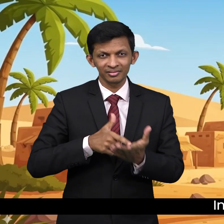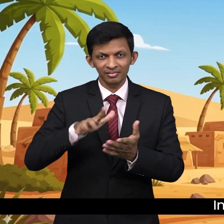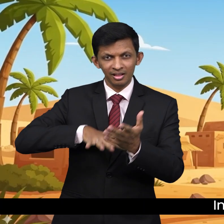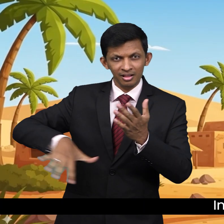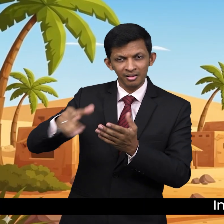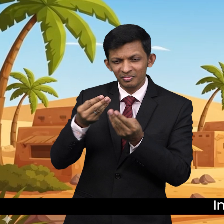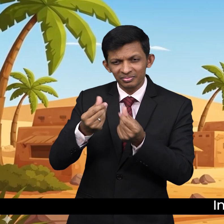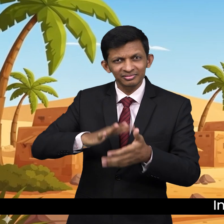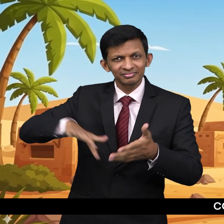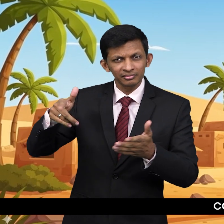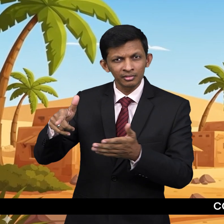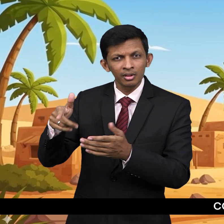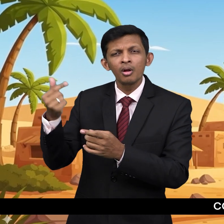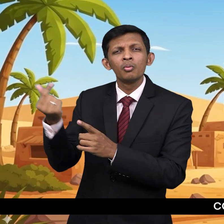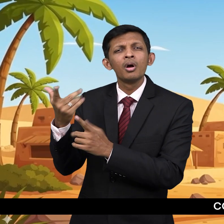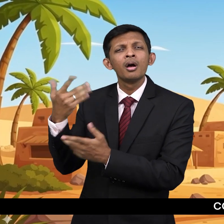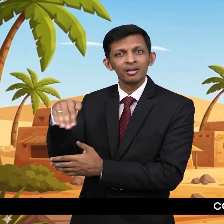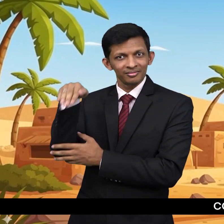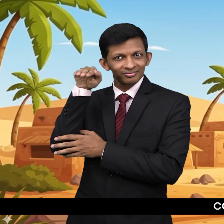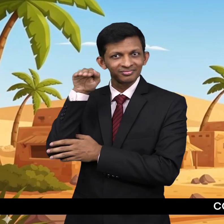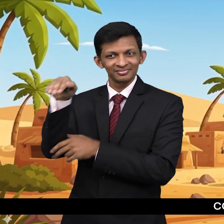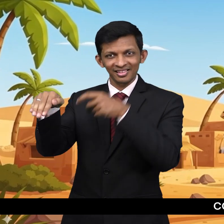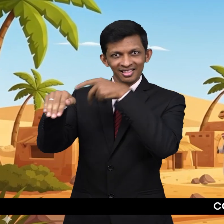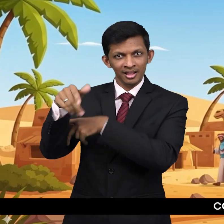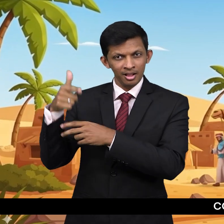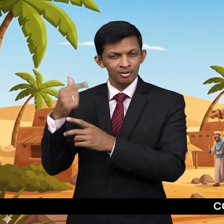In desert villages, camels are used.